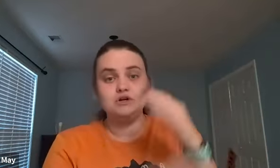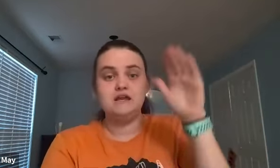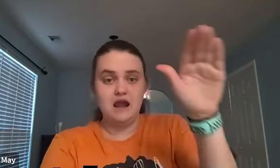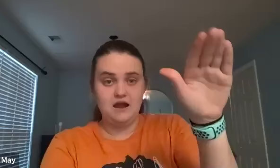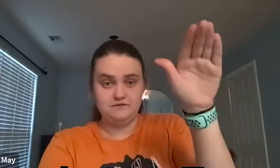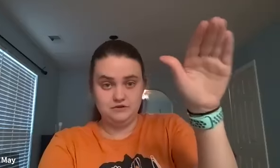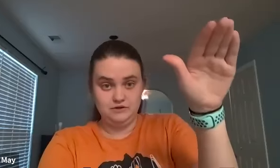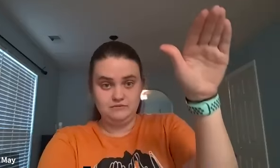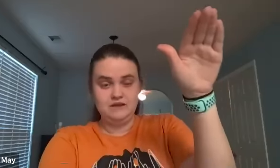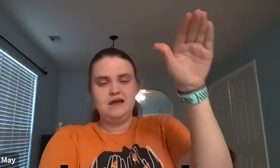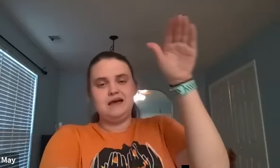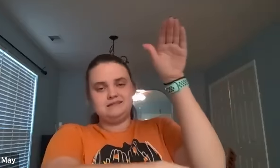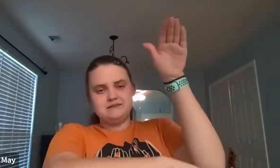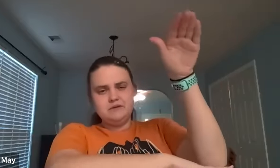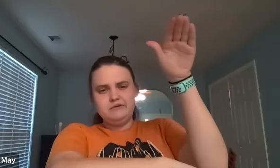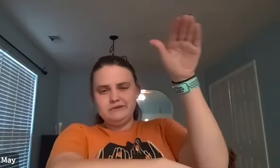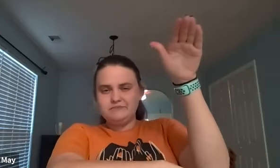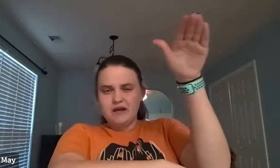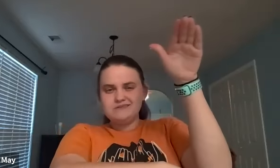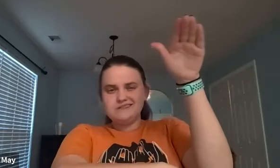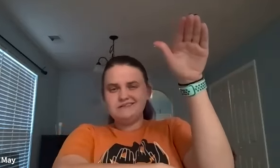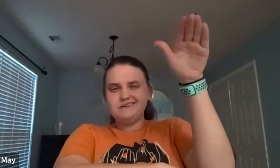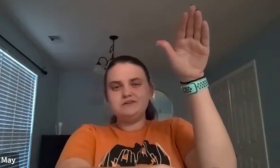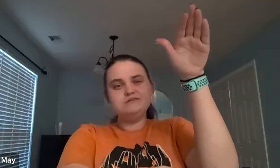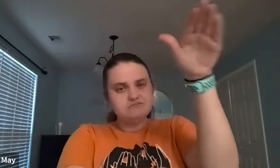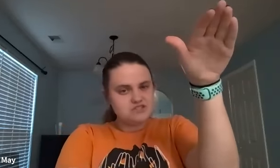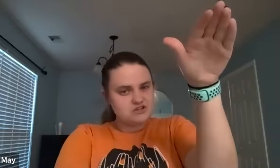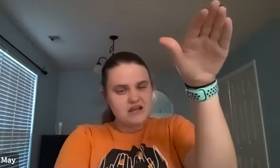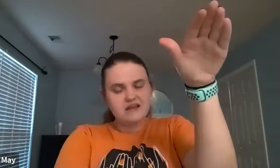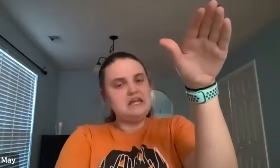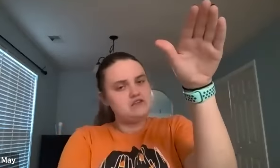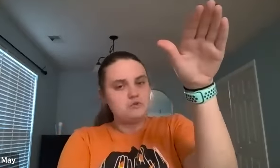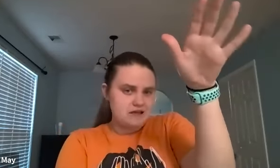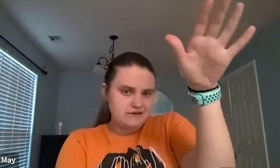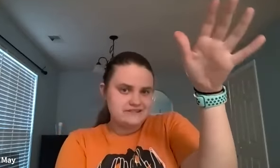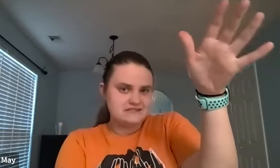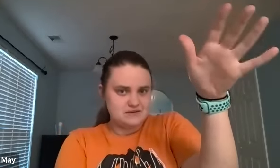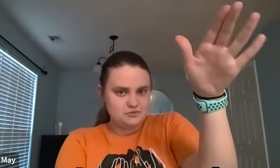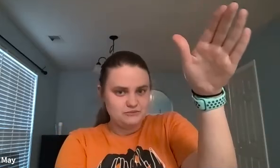good afternoon. And some people bounce it a little straight. Either way is acceptable.